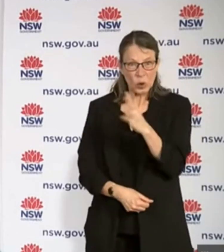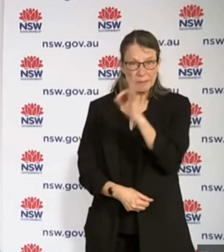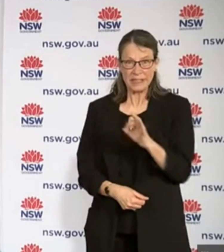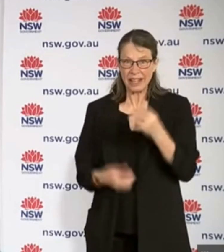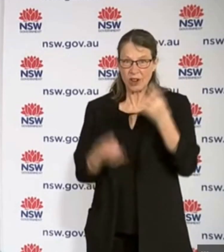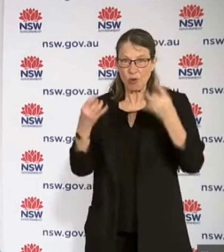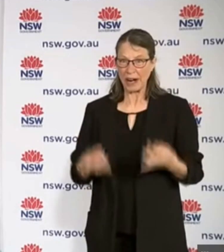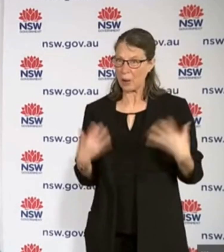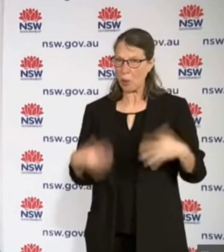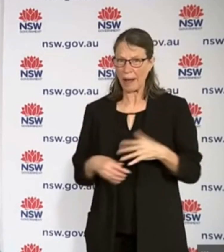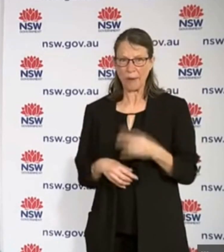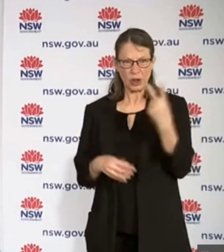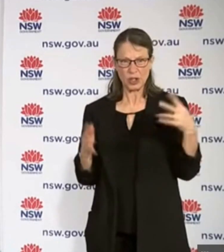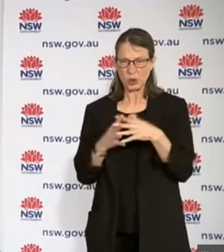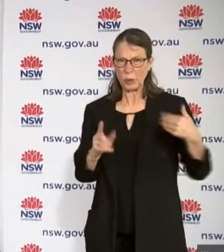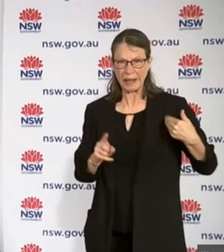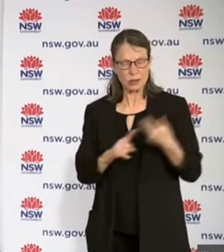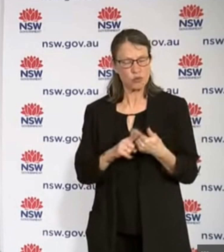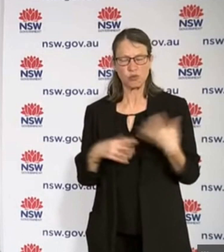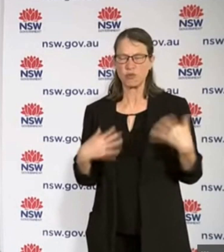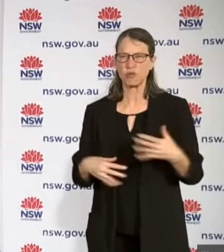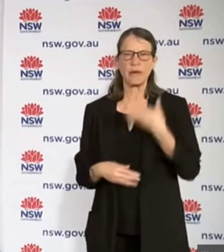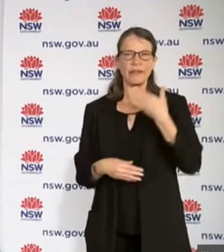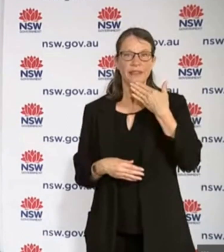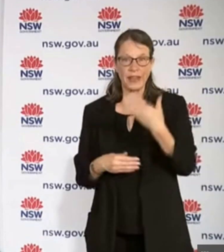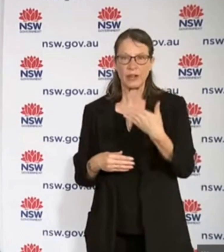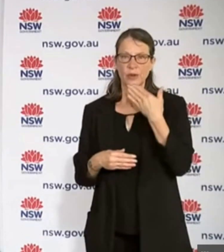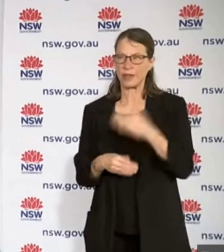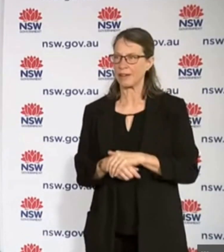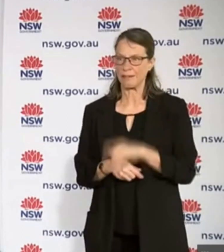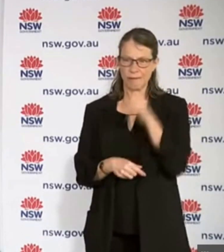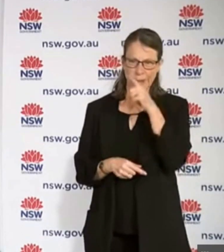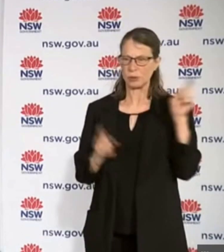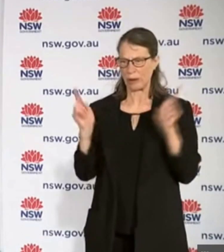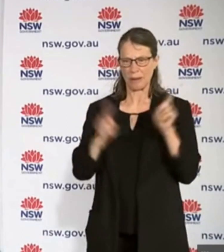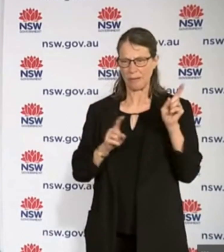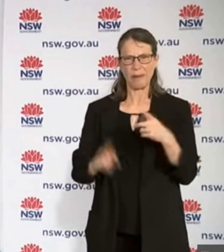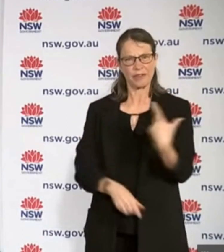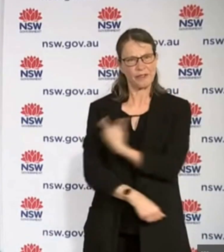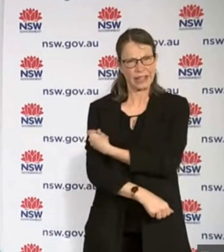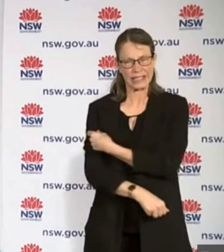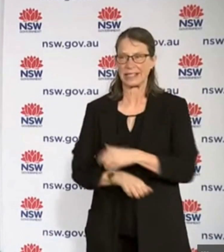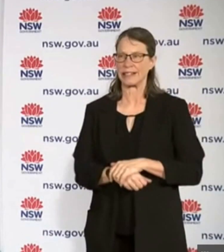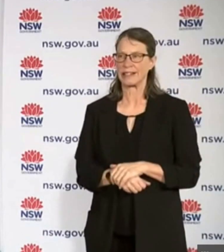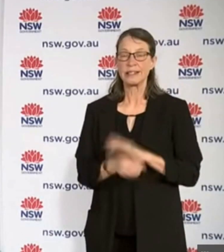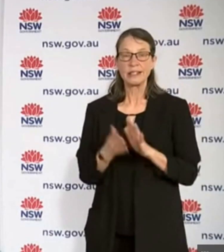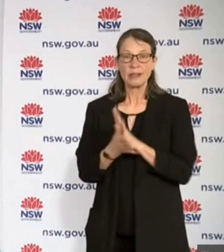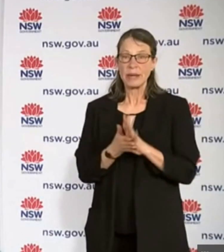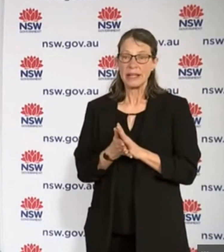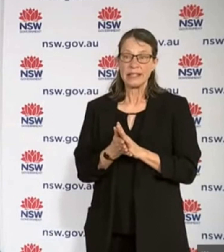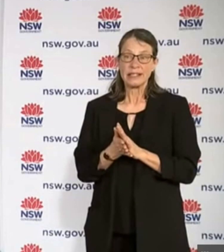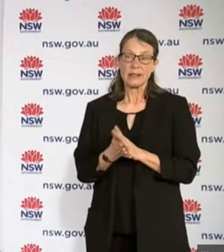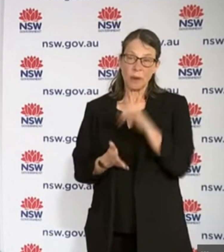number. And we're so confident and so grateful that the public has responded. So by the time the unvaccinated are allowed to